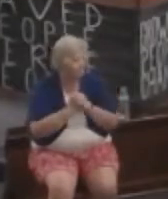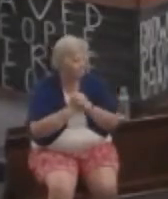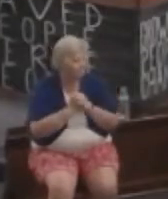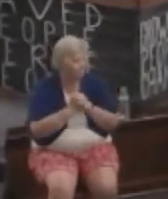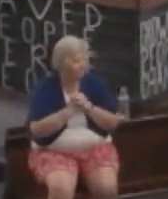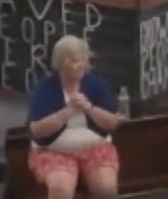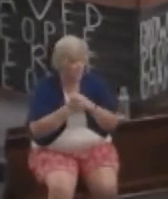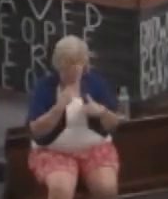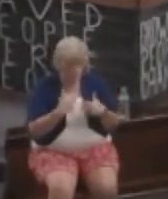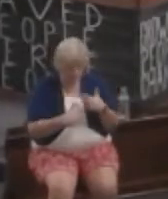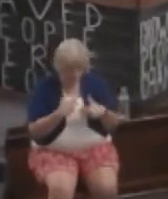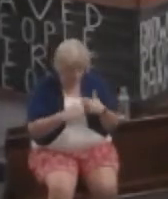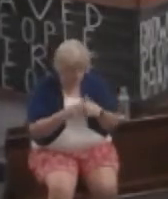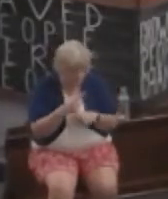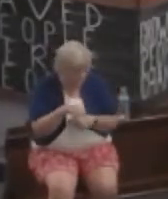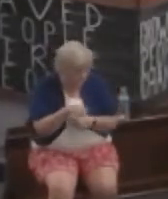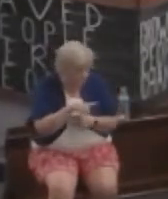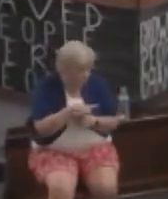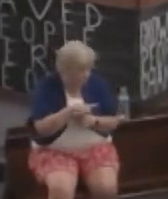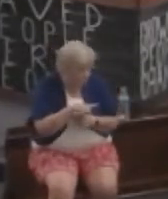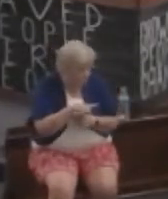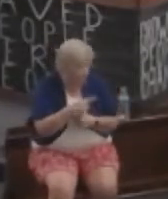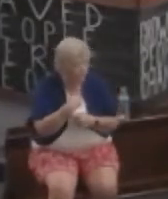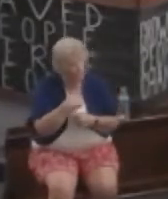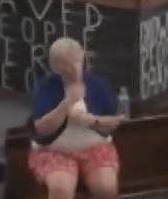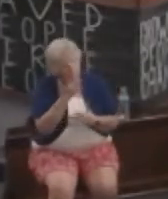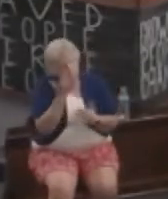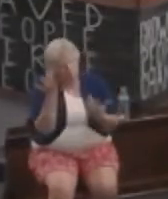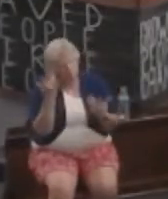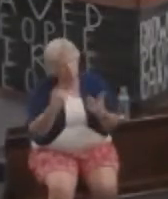The problem is, we forget.